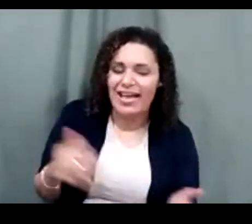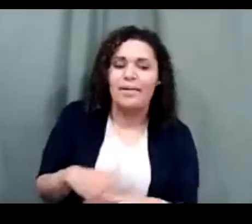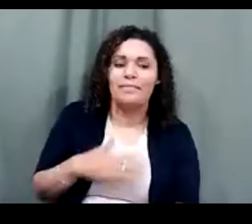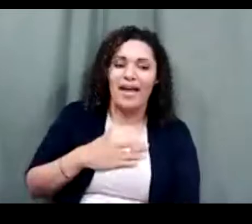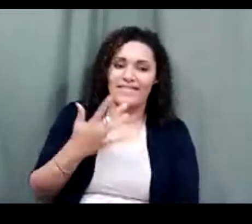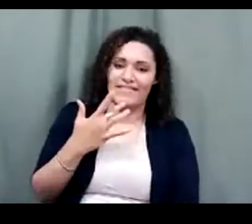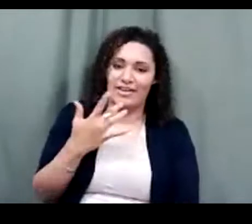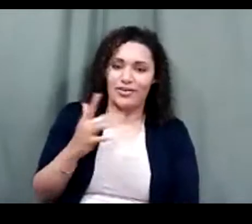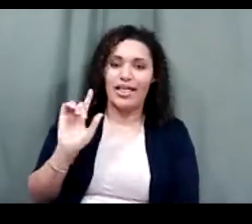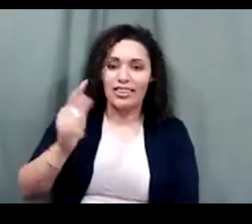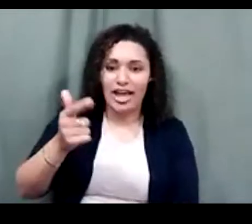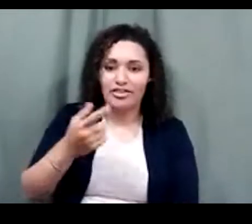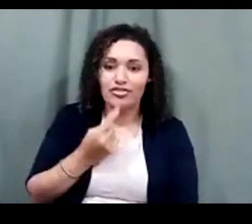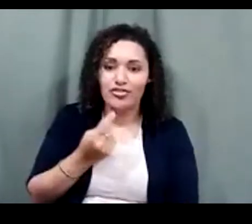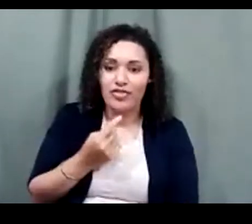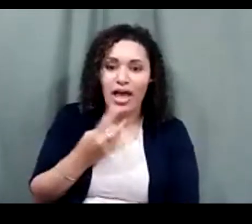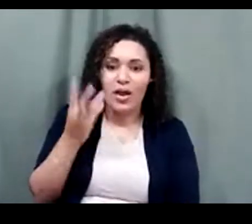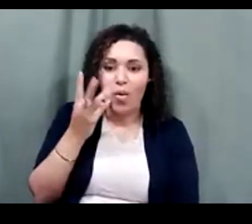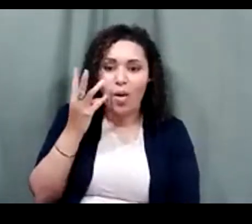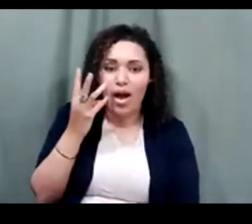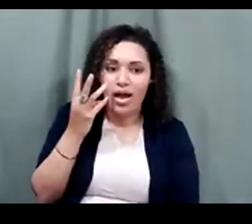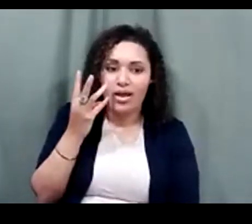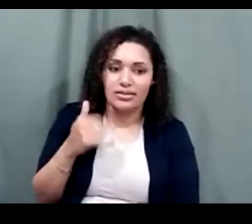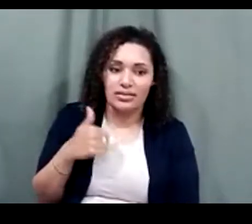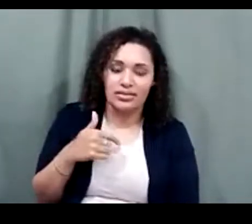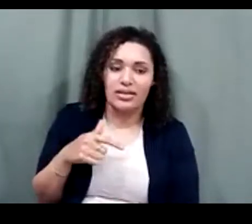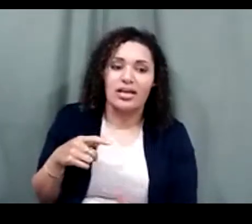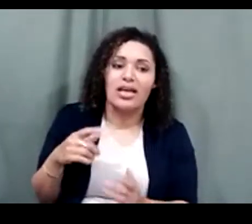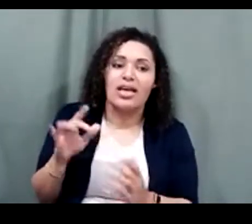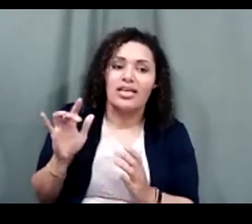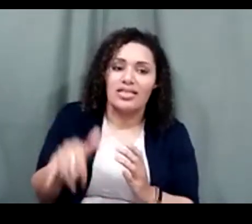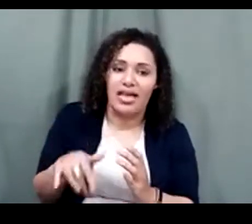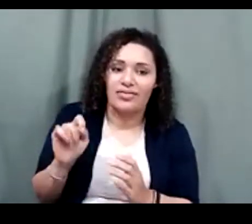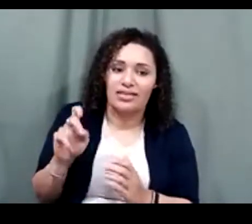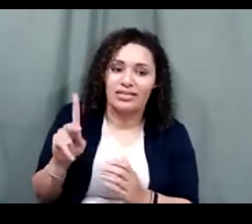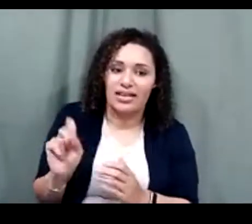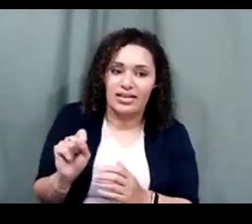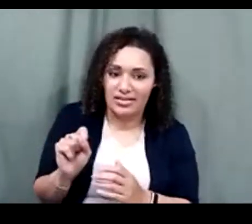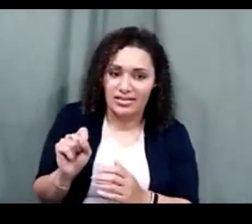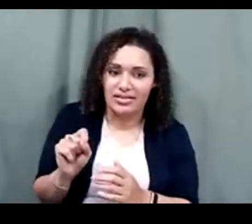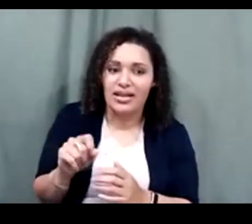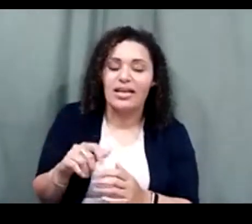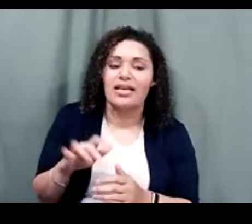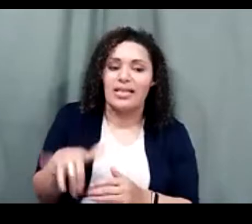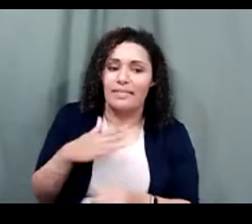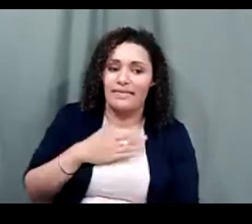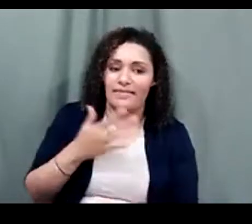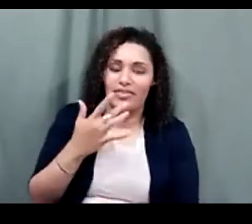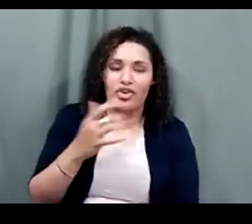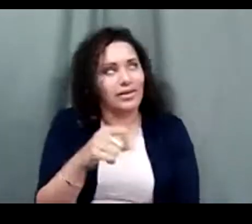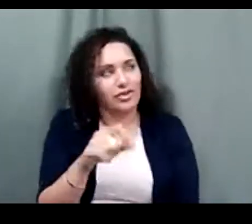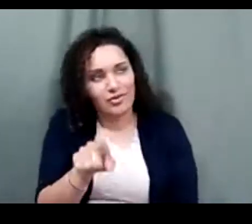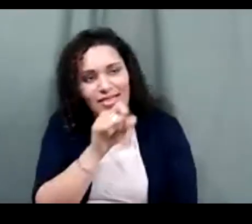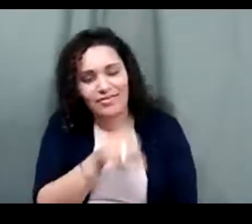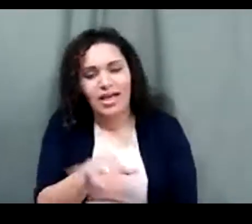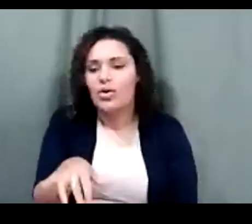coming later in the red wines when we shut a lot of the tanks. And I'll note that. Oh yeah, you just love that. That's my very favorite. But we're not